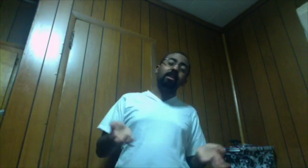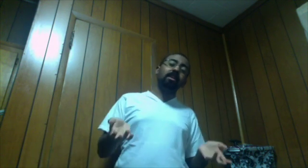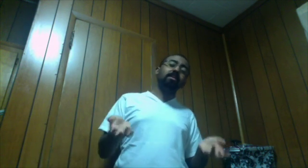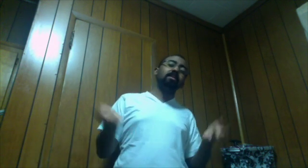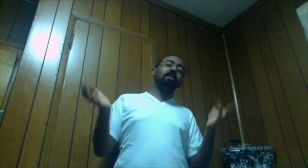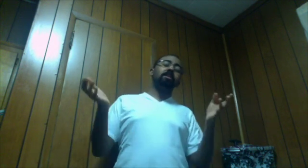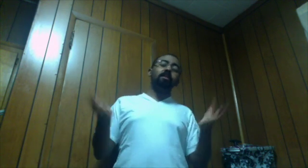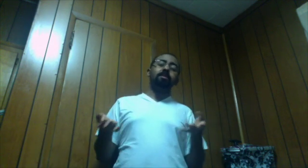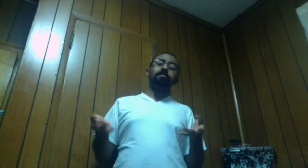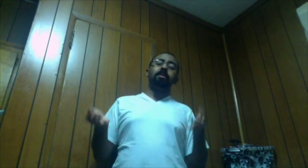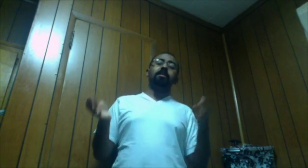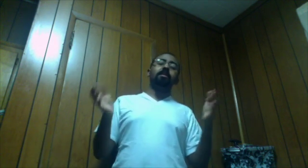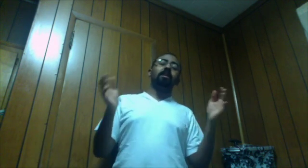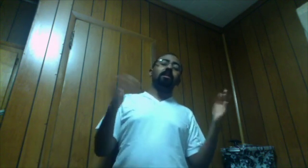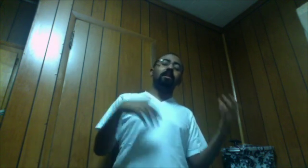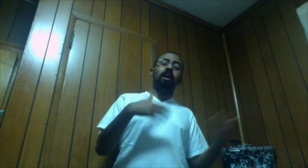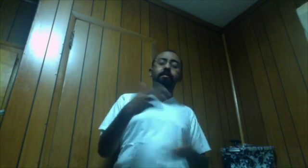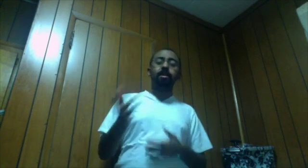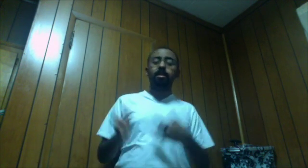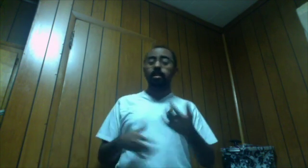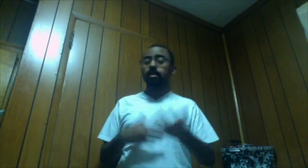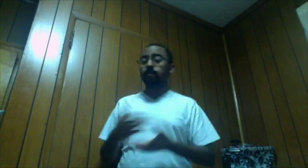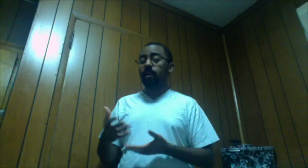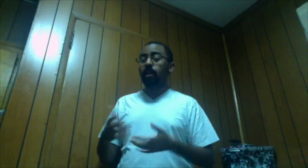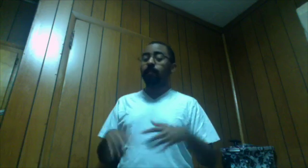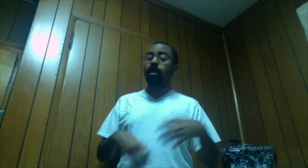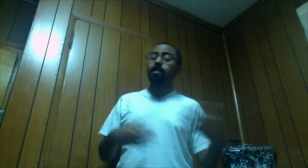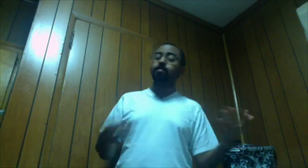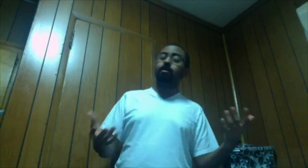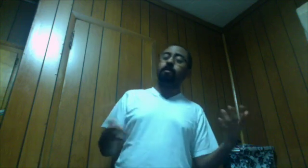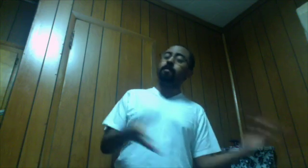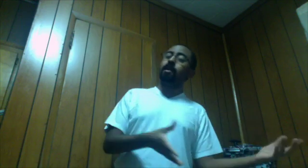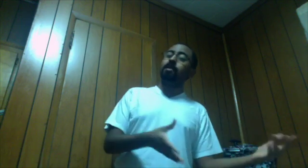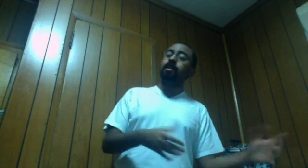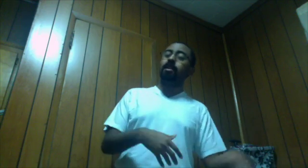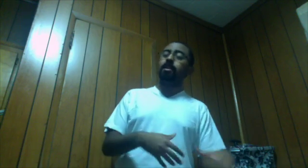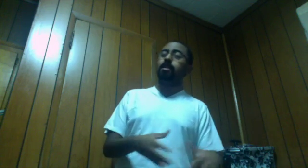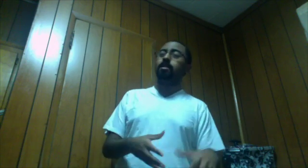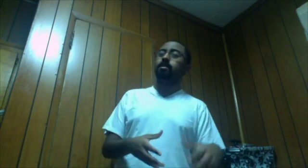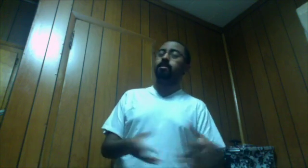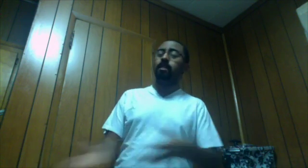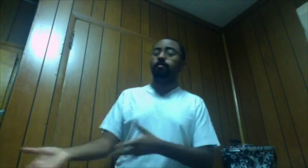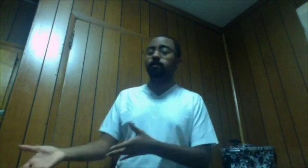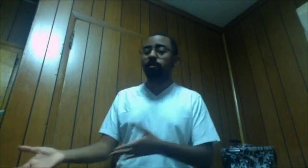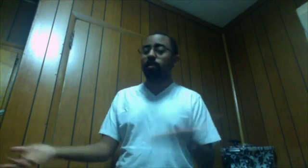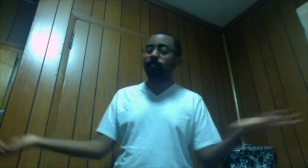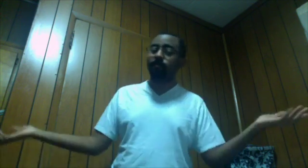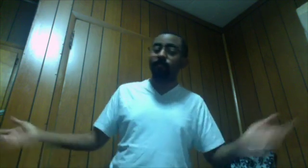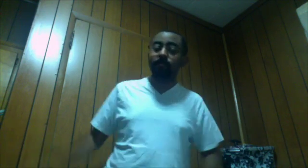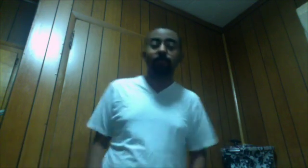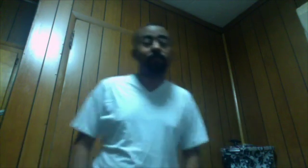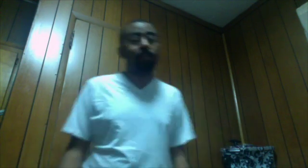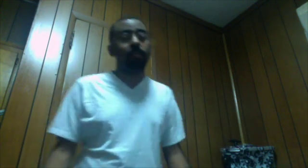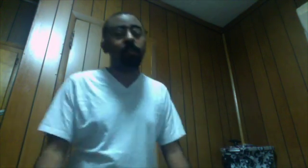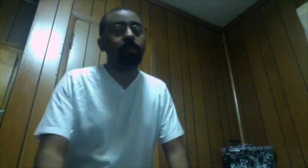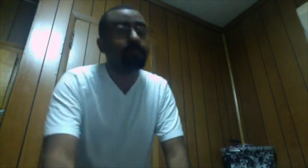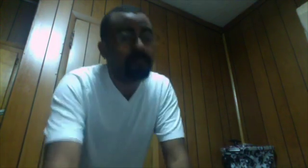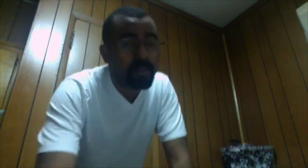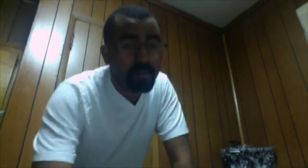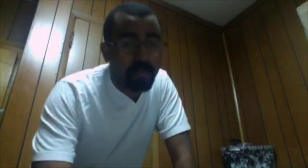is ultimately a comedy slice of life, and it's more fun than it is thought-provoking. Can't tell you what it